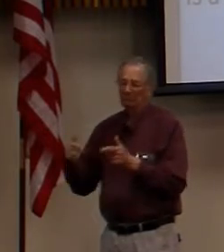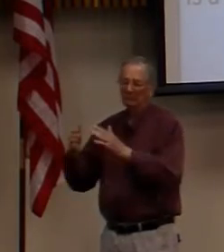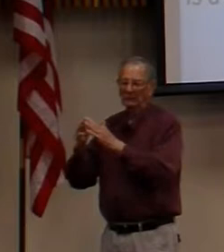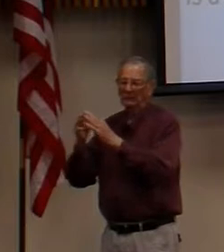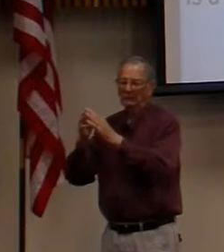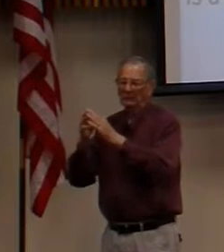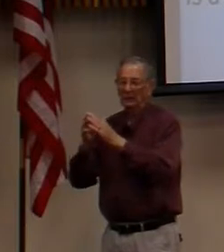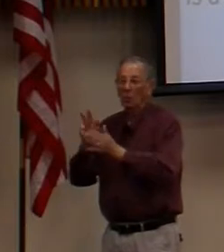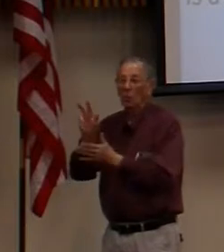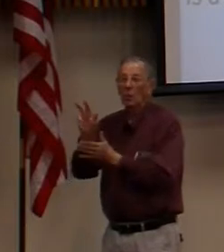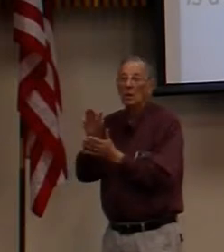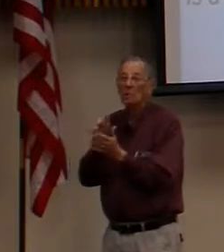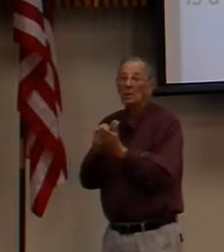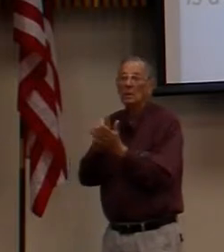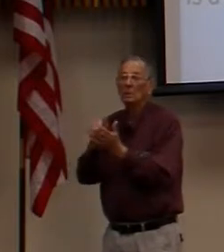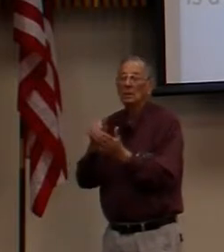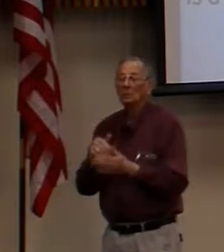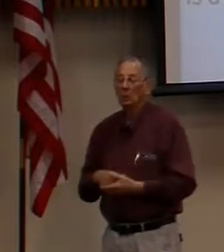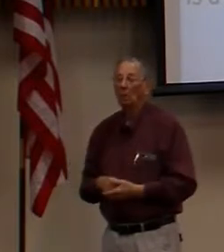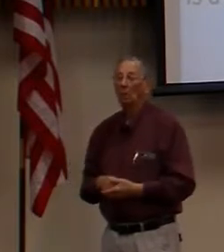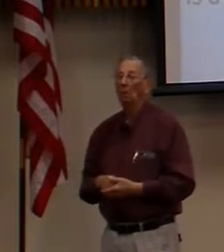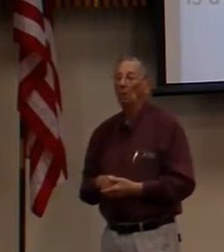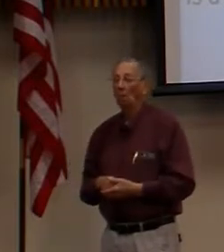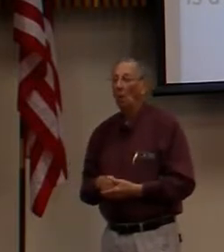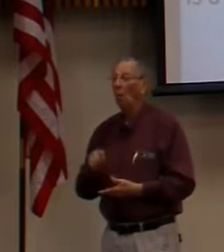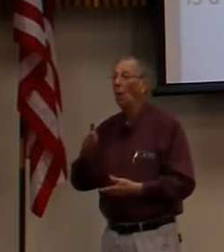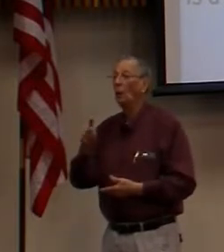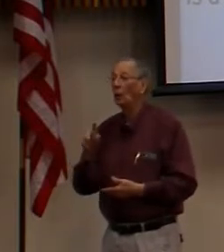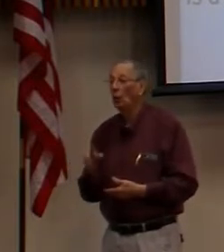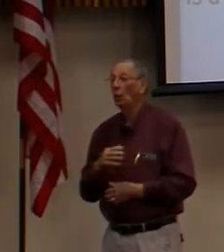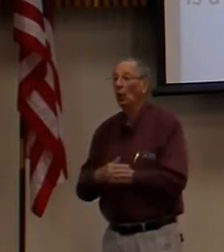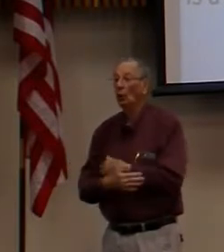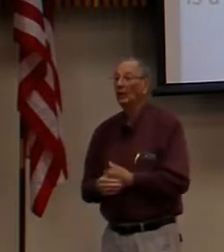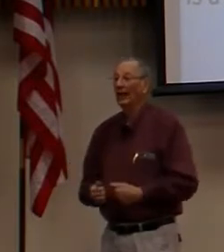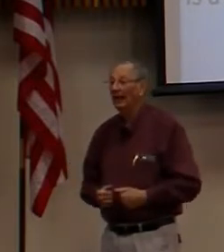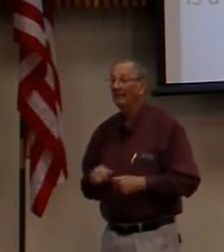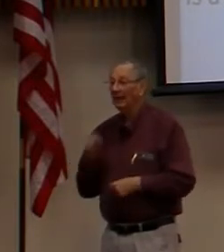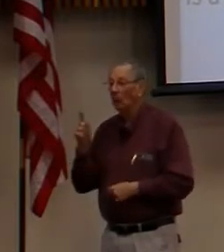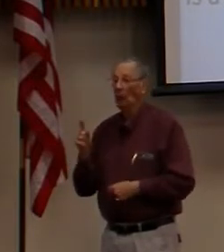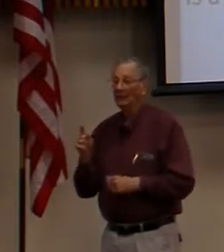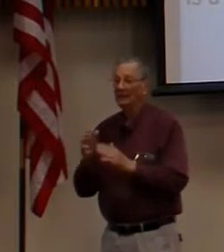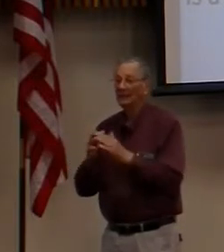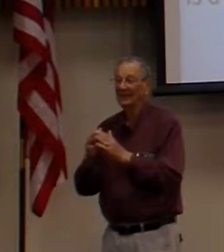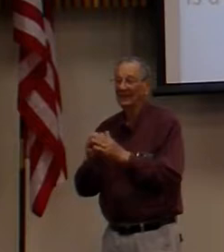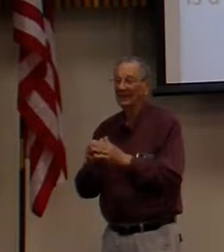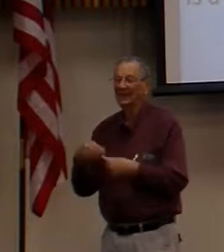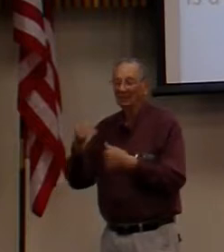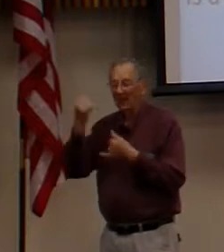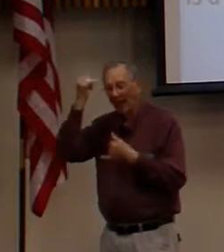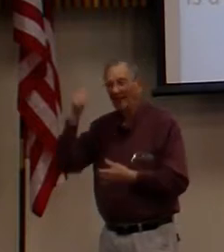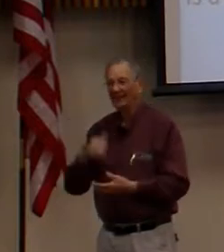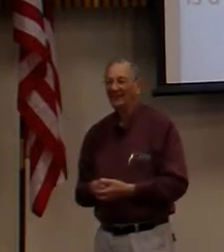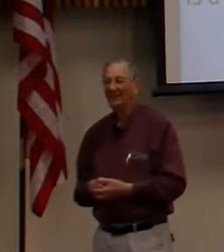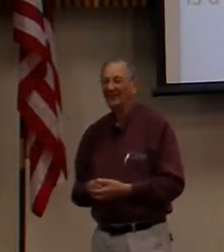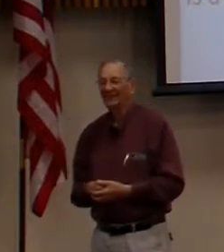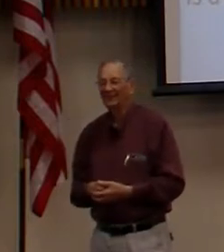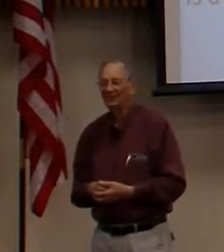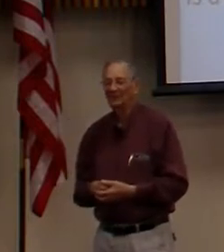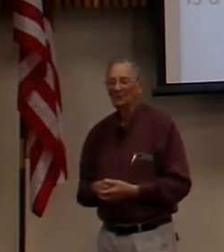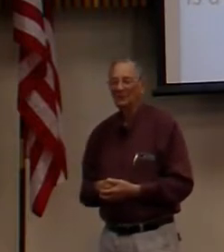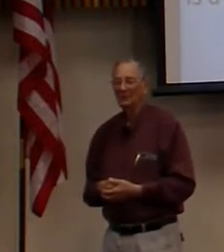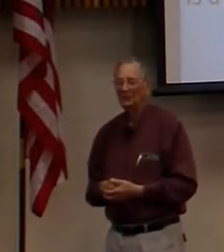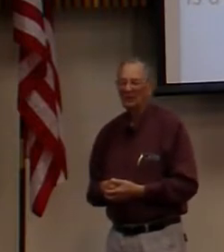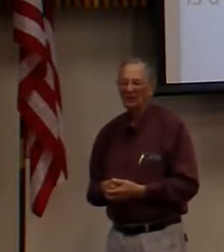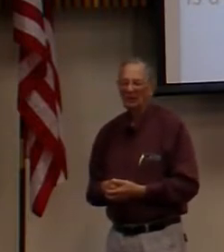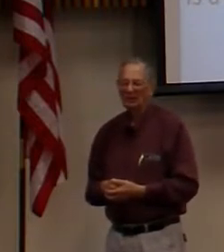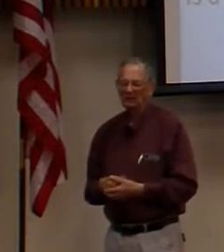about 3 million people or so. So about a third of the country live in that area, that, just to give you an idea of